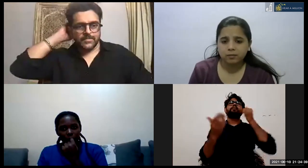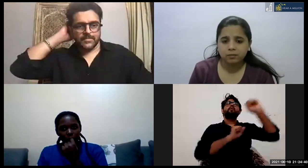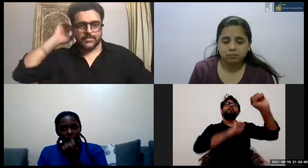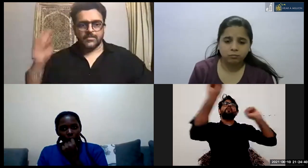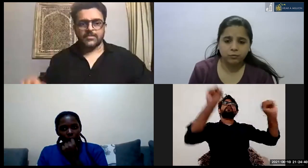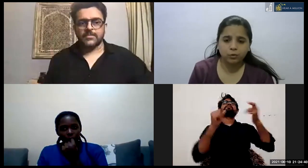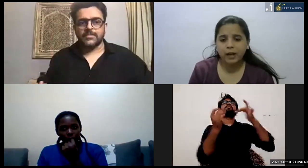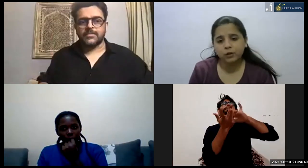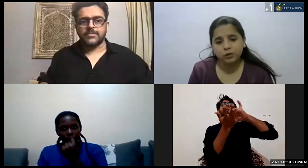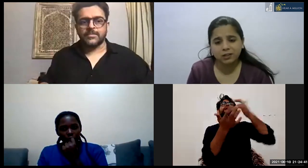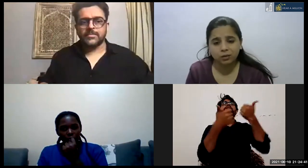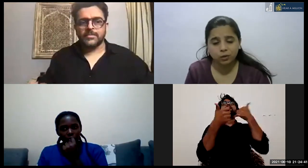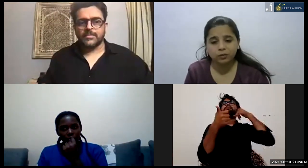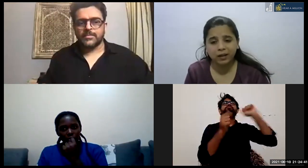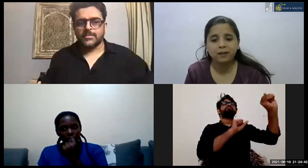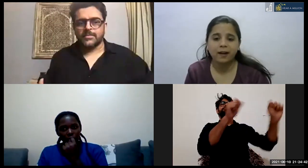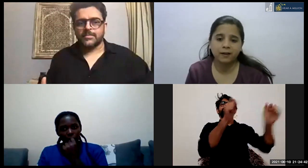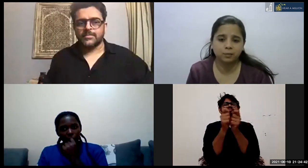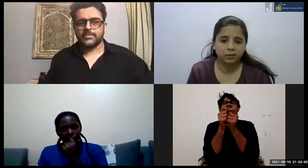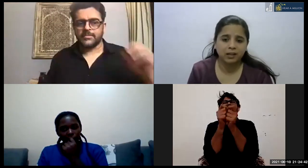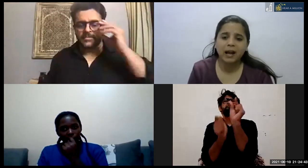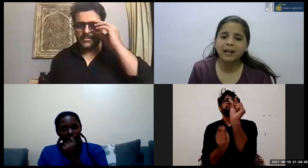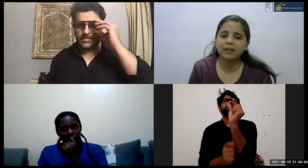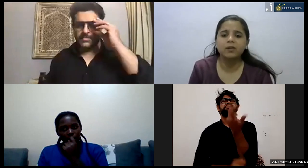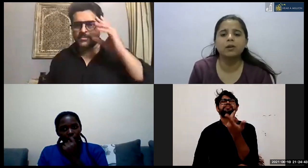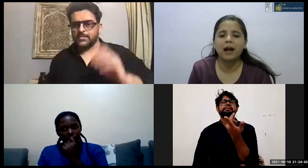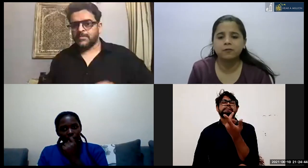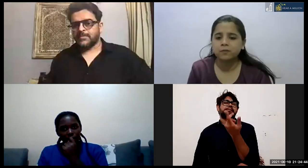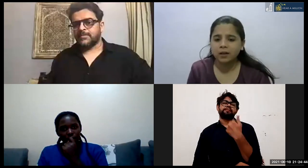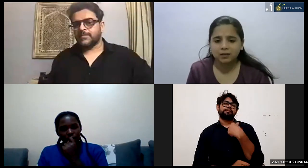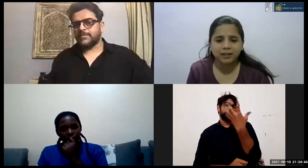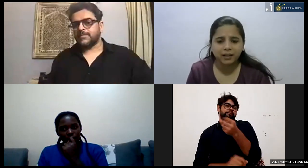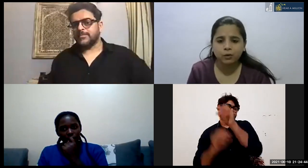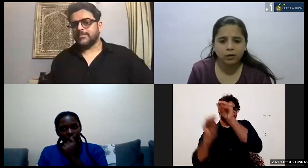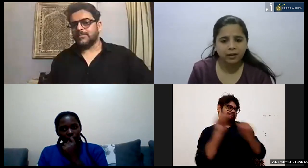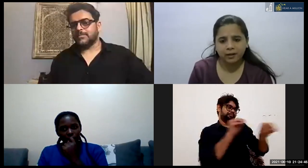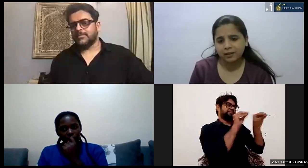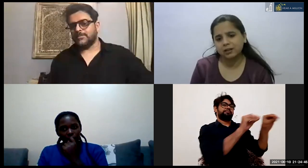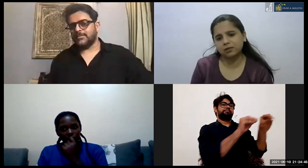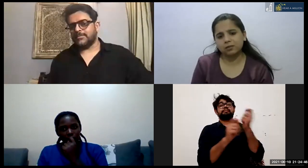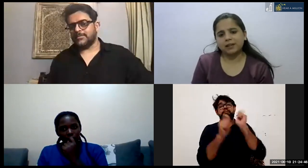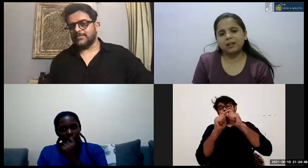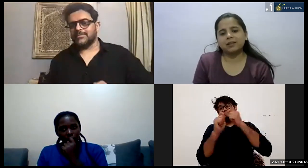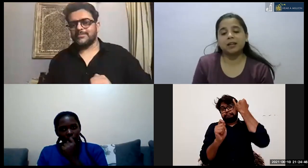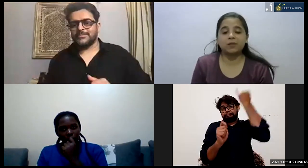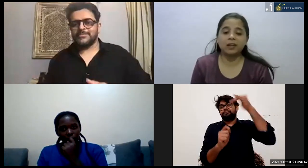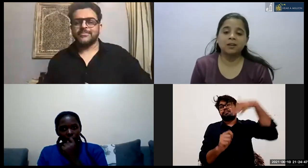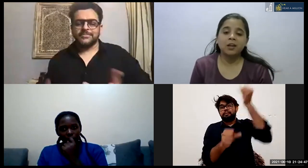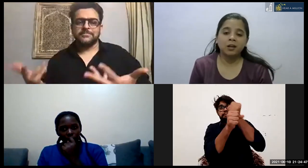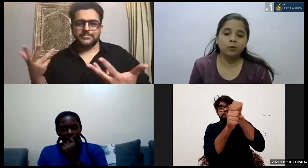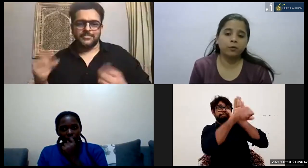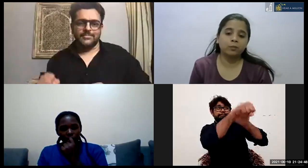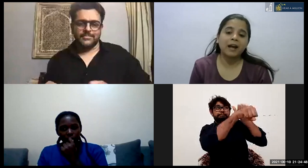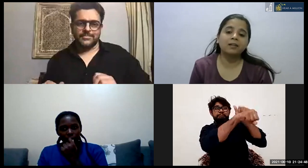learn through and using those free Wi-Fi spots. I think we could have that thing in rural area. That's I think that yeah we